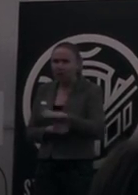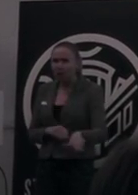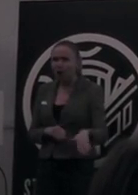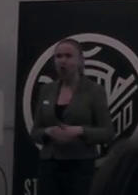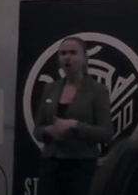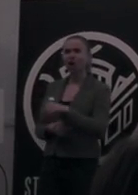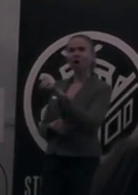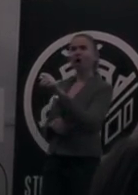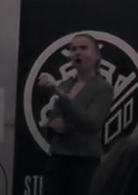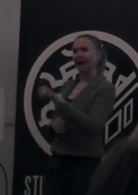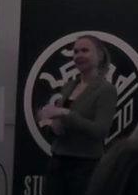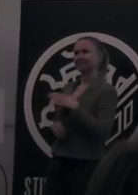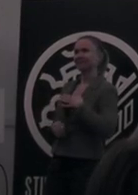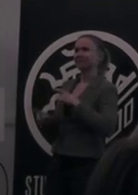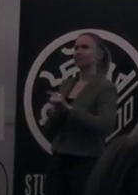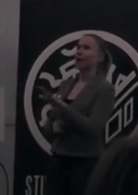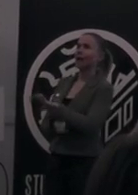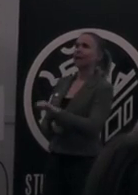here to recruit you."